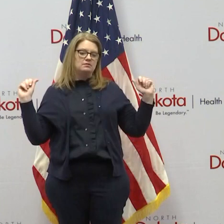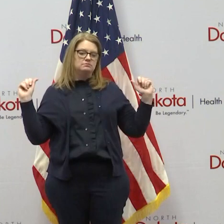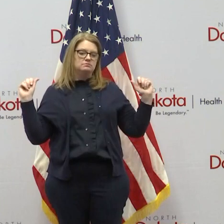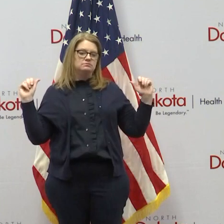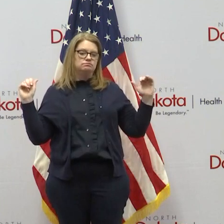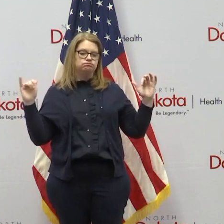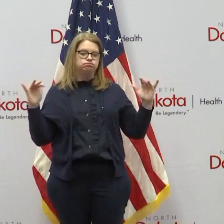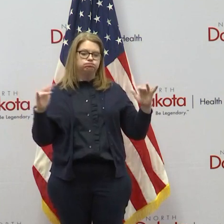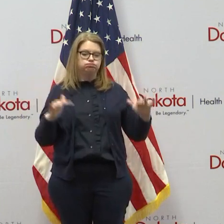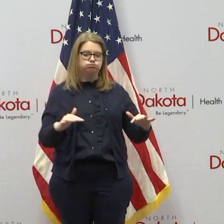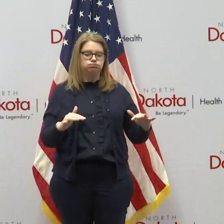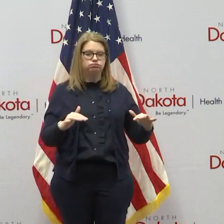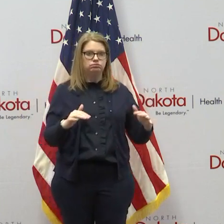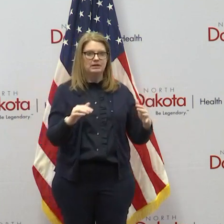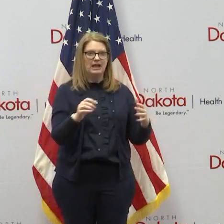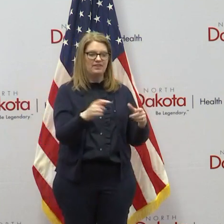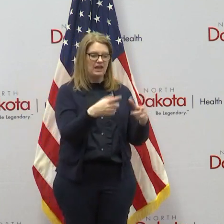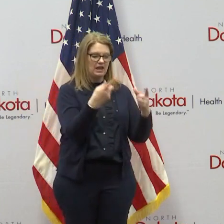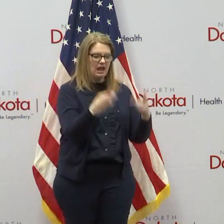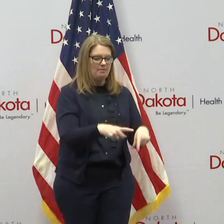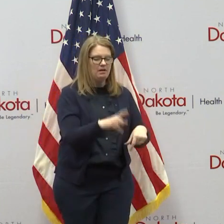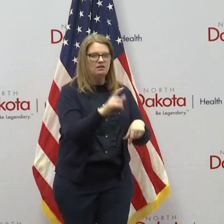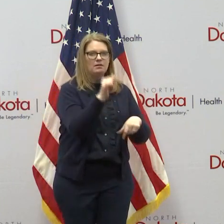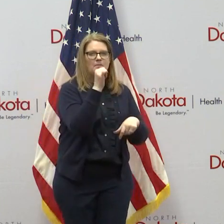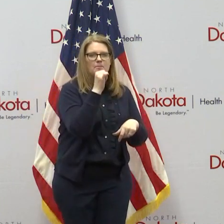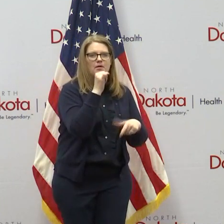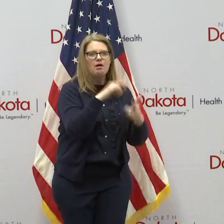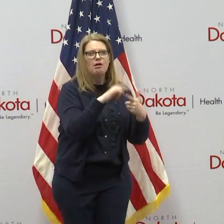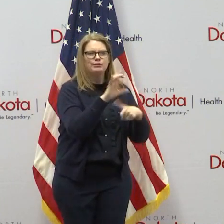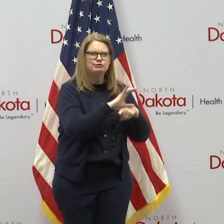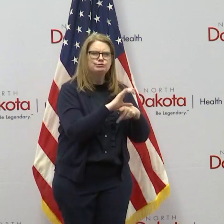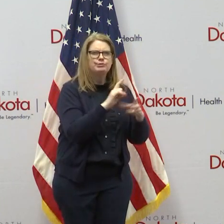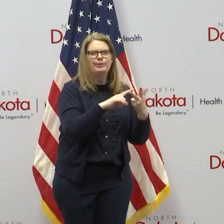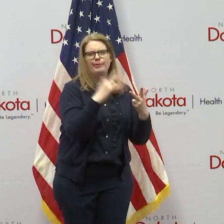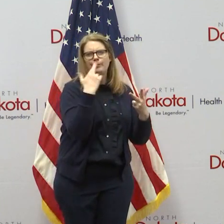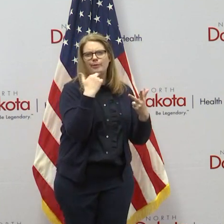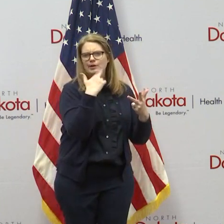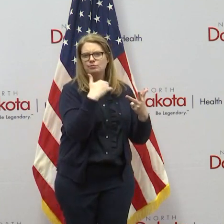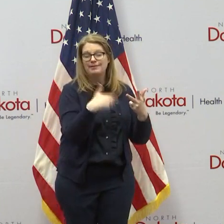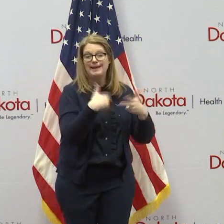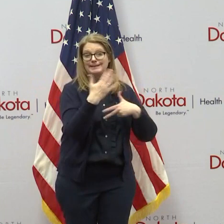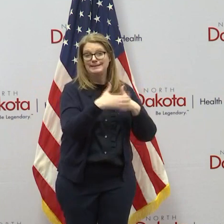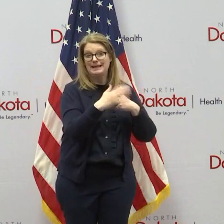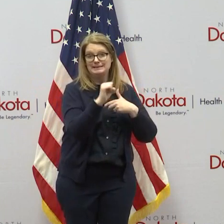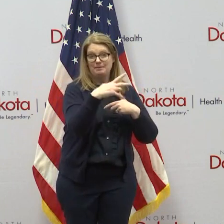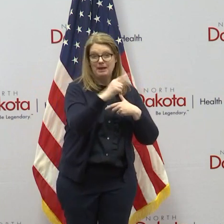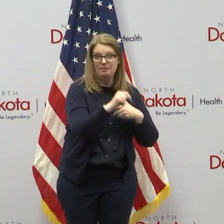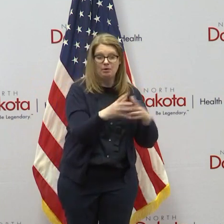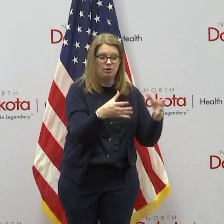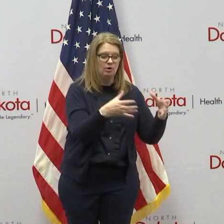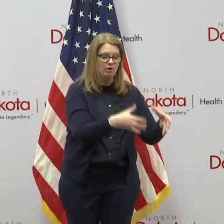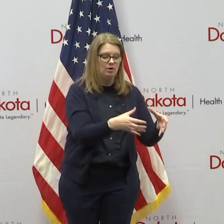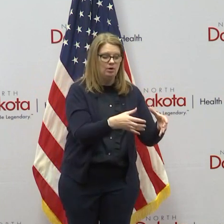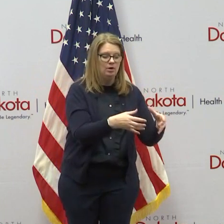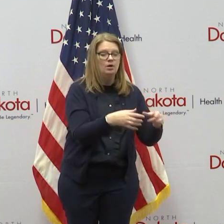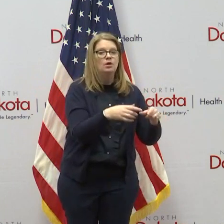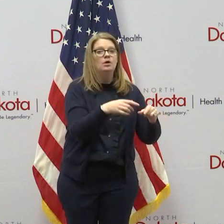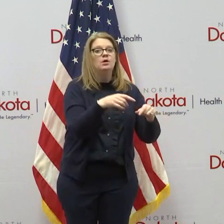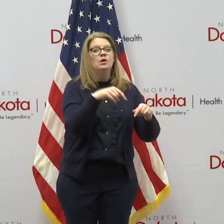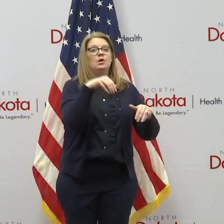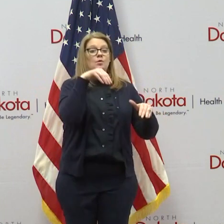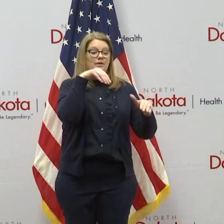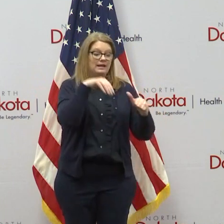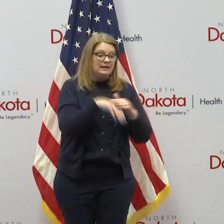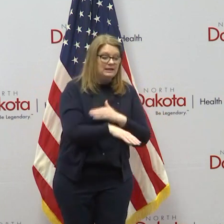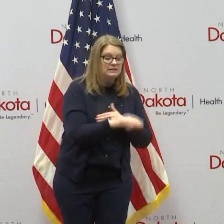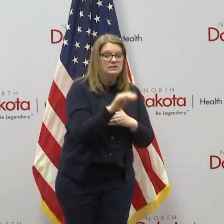that there's a hotspot that's coming from a bar, a church, a restaurant, let's say it's next September, we could go into the location data